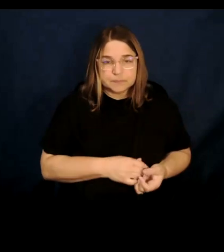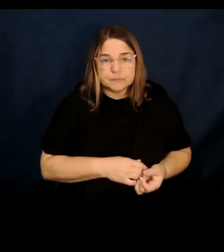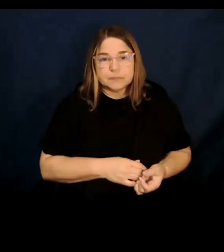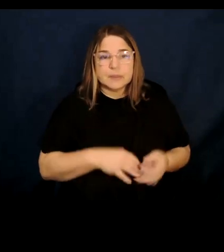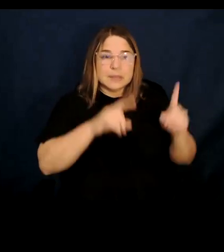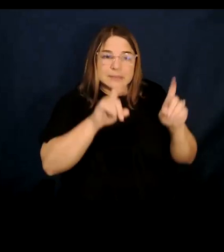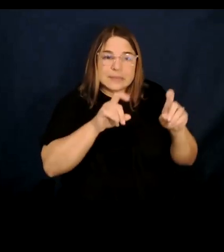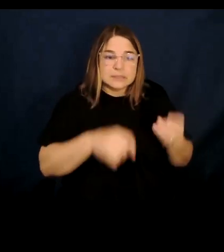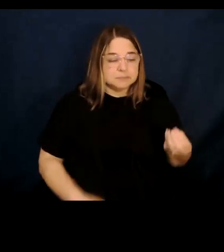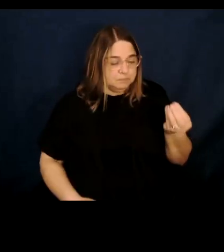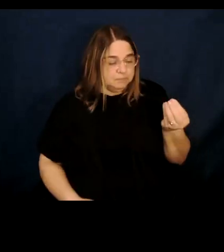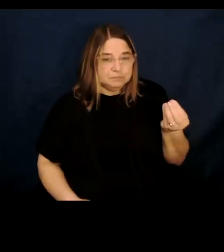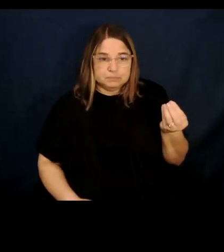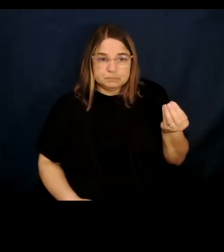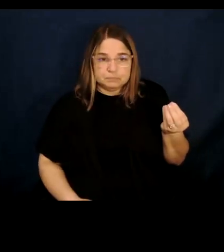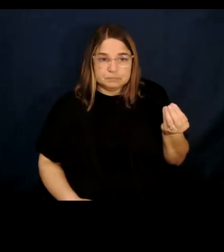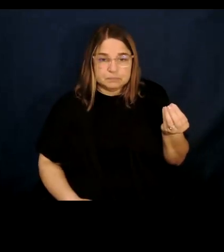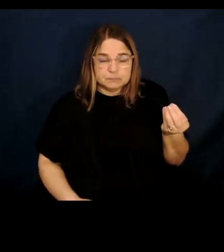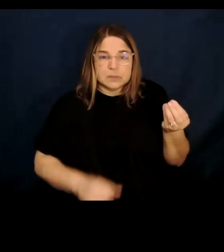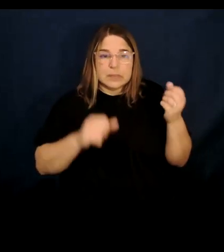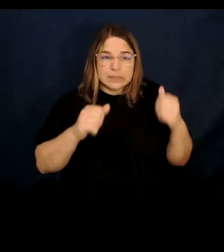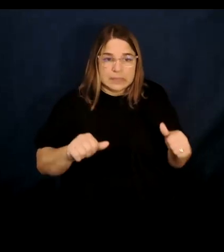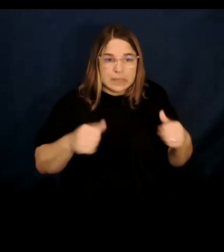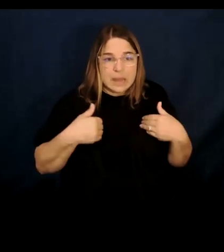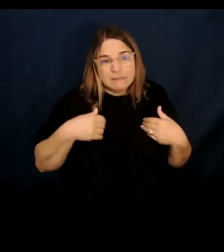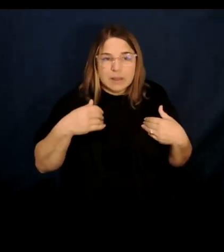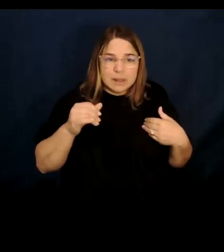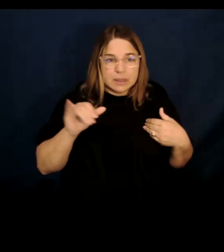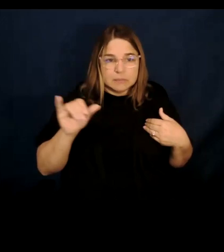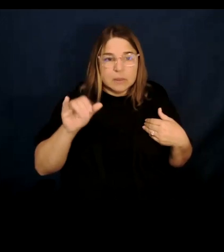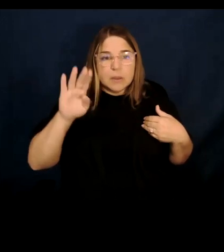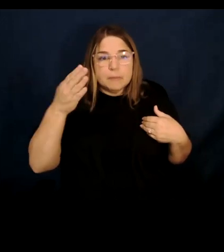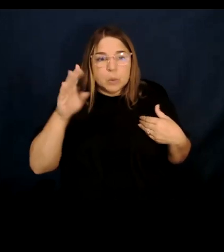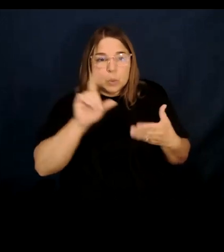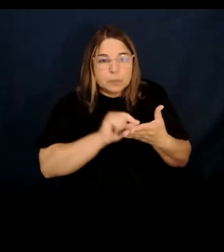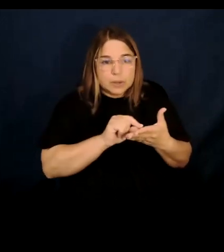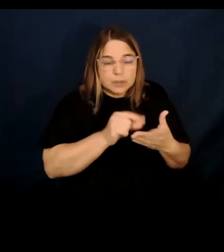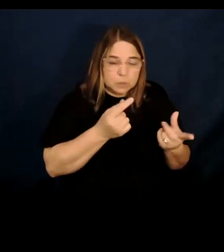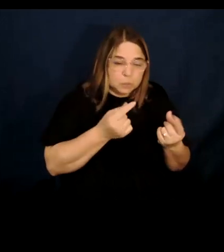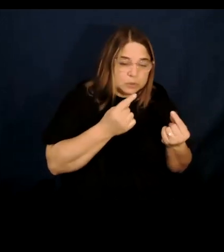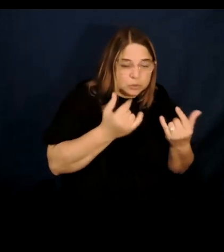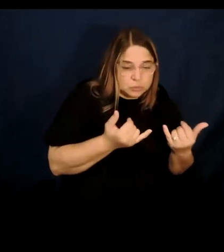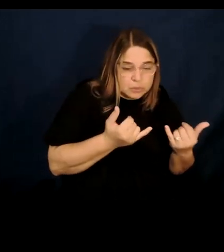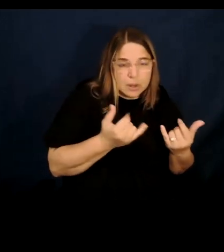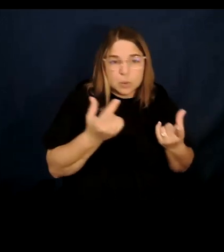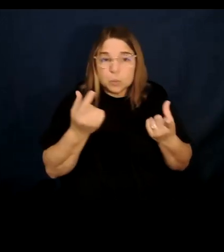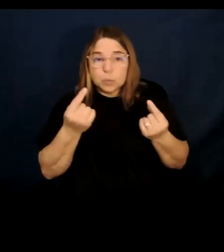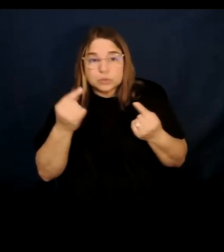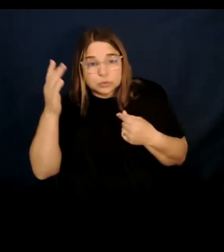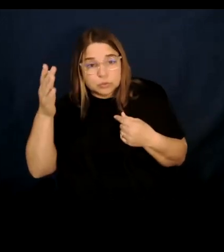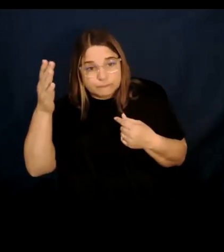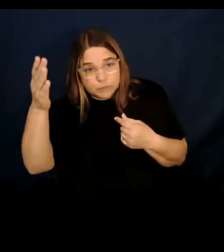test, we can create in fact, a blueprint of what to do now and what to do in the future. And